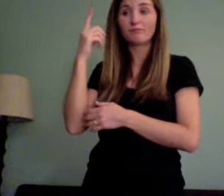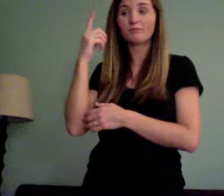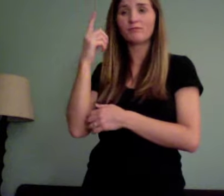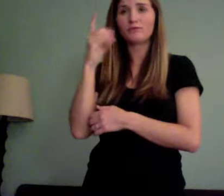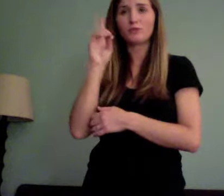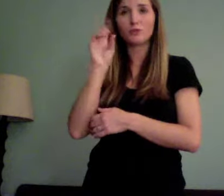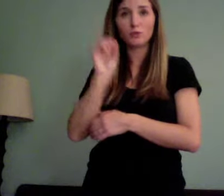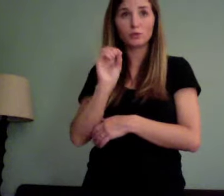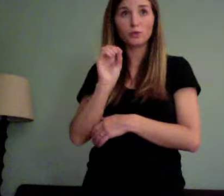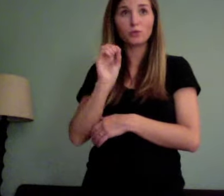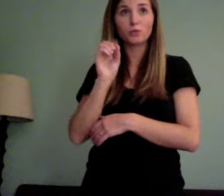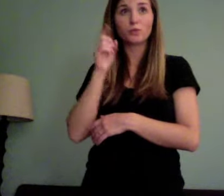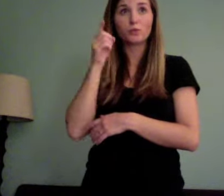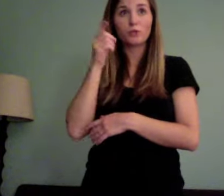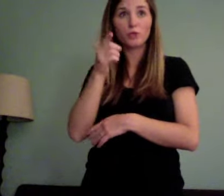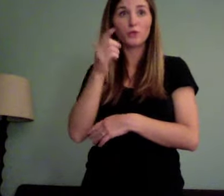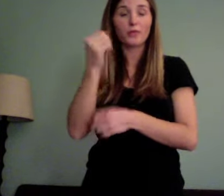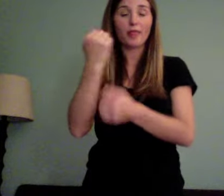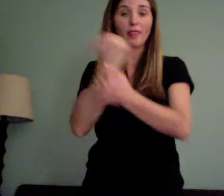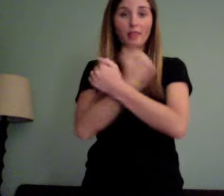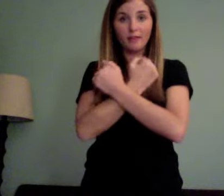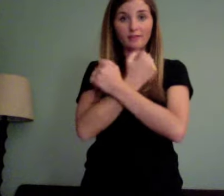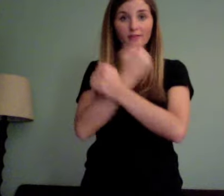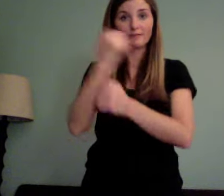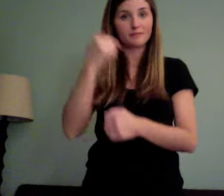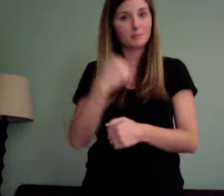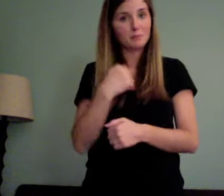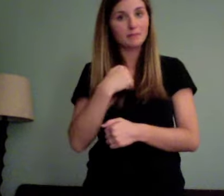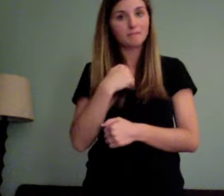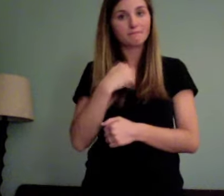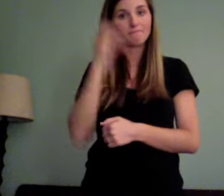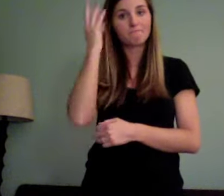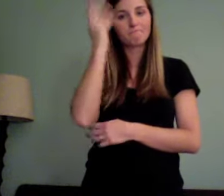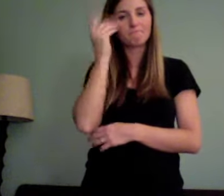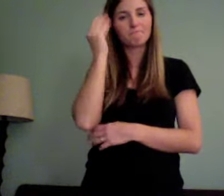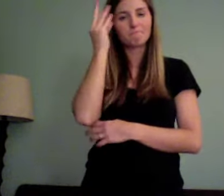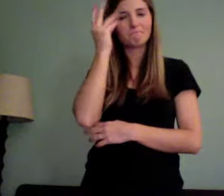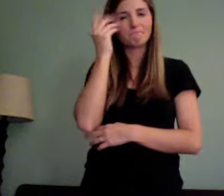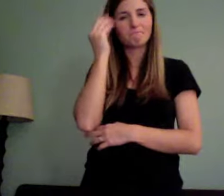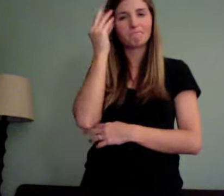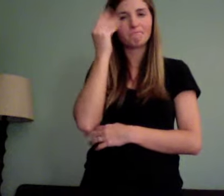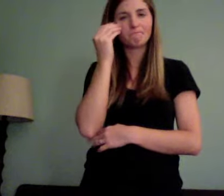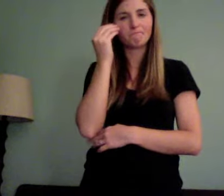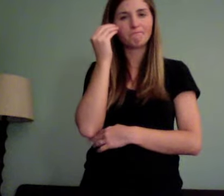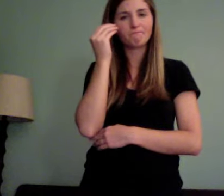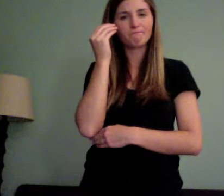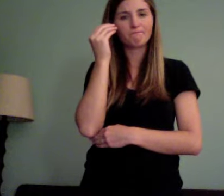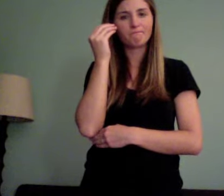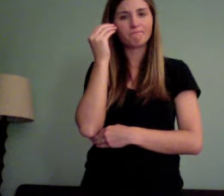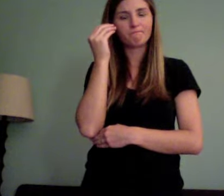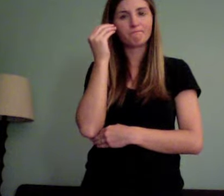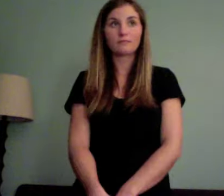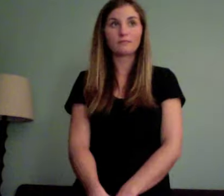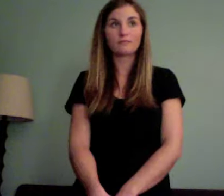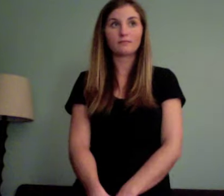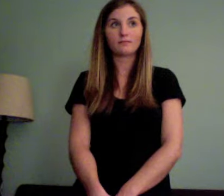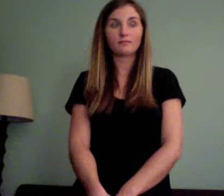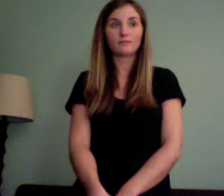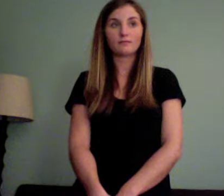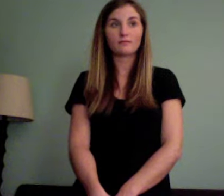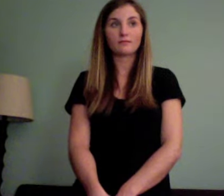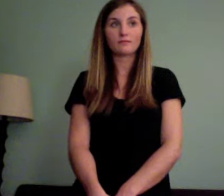right